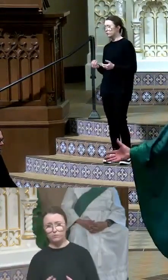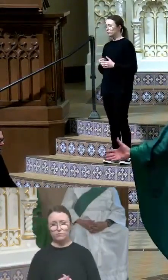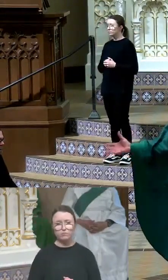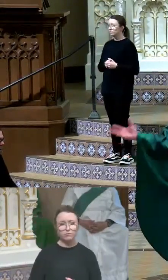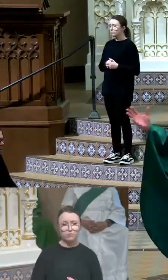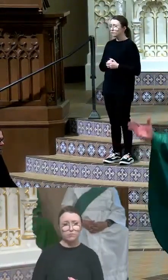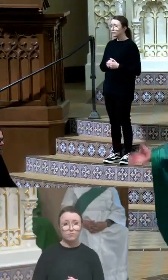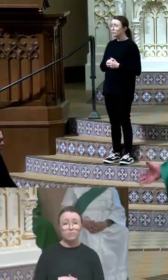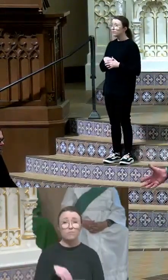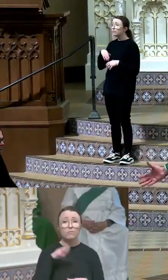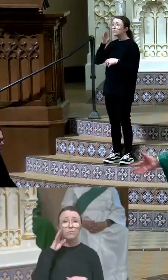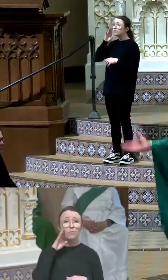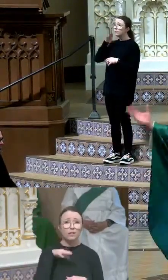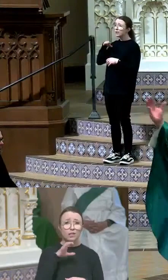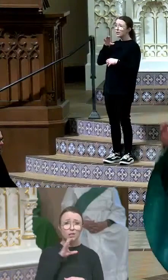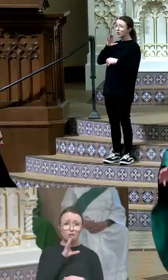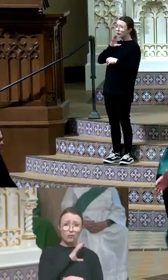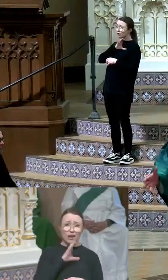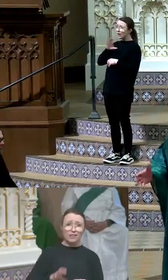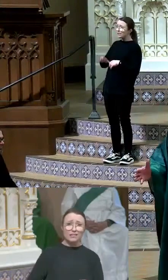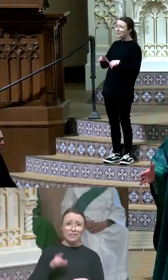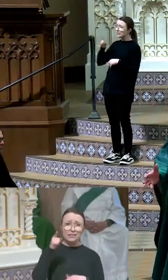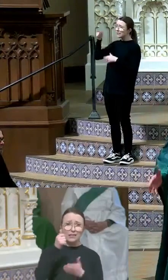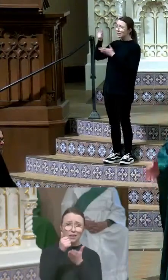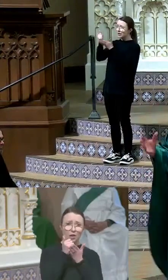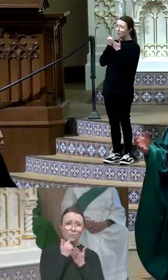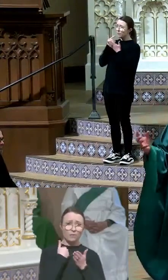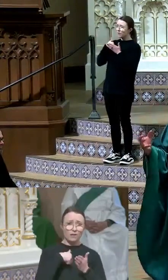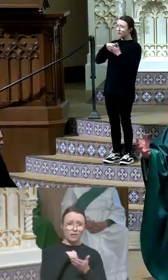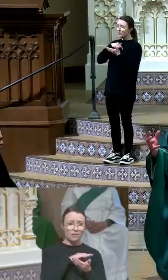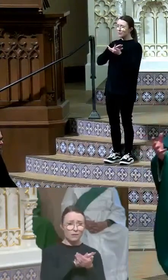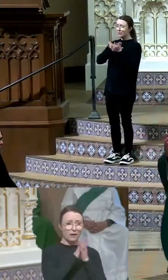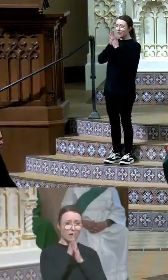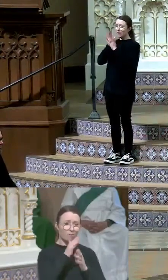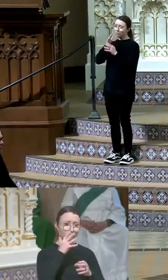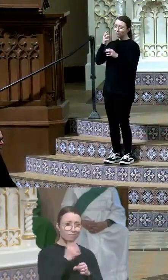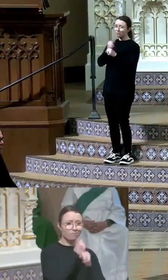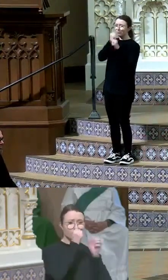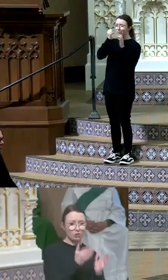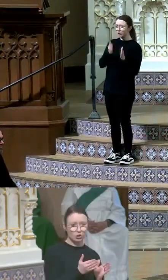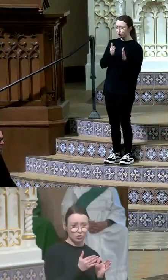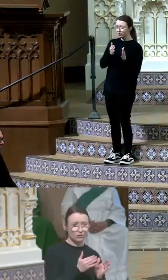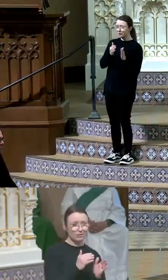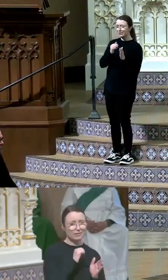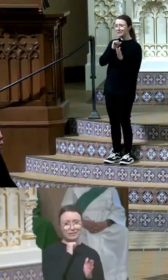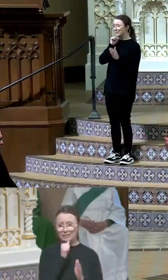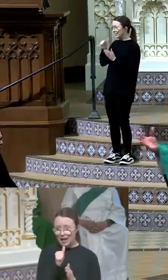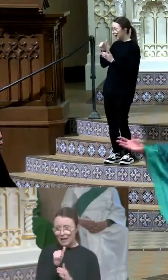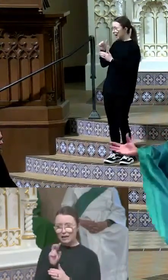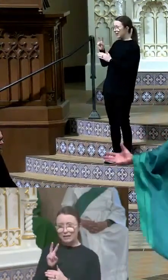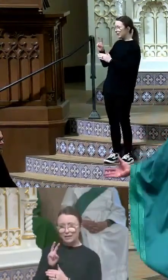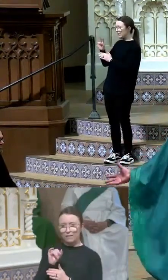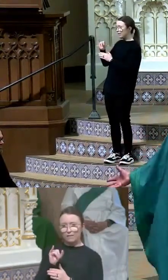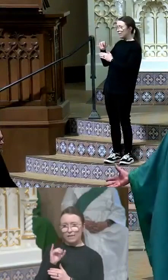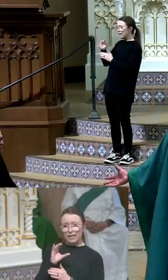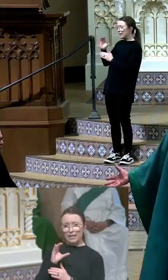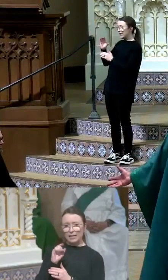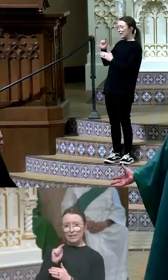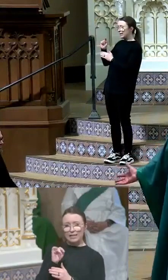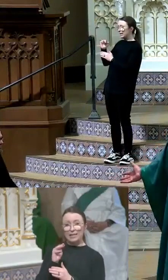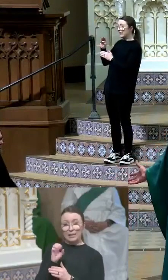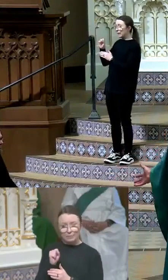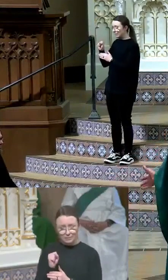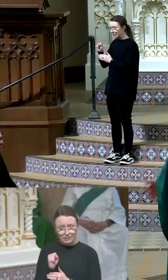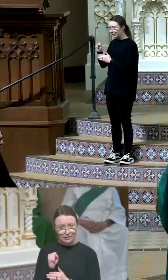The encounter of Christ is required for this, and he wishes to encounter us. The embrace of the